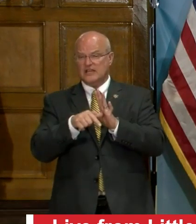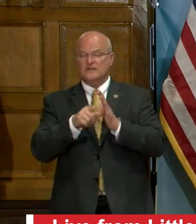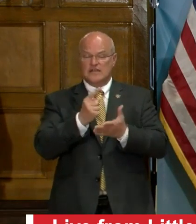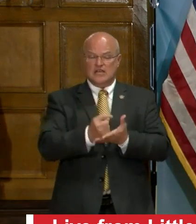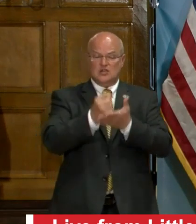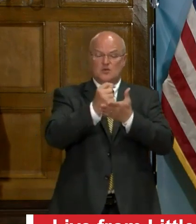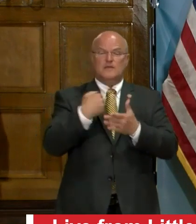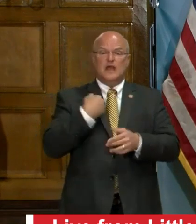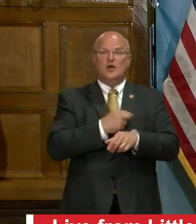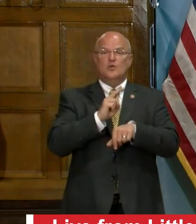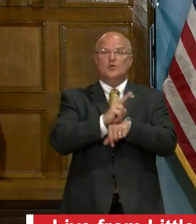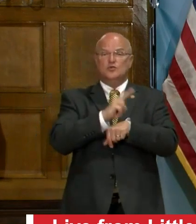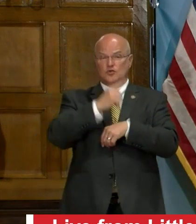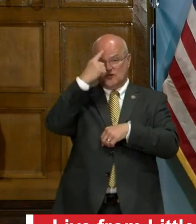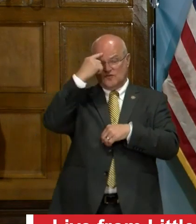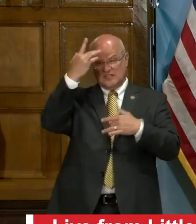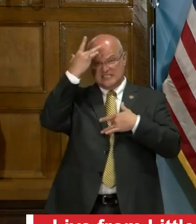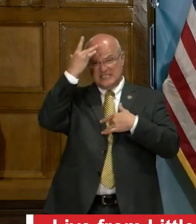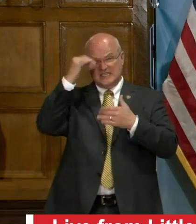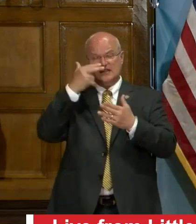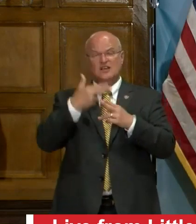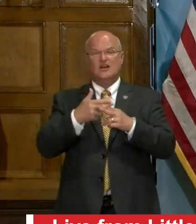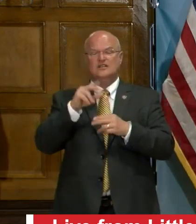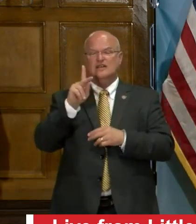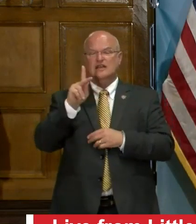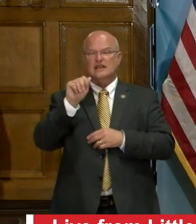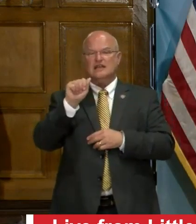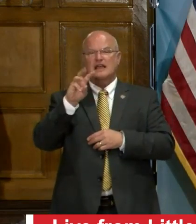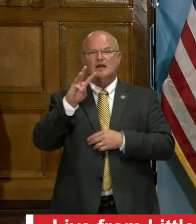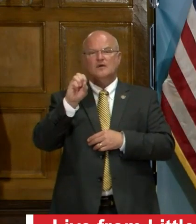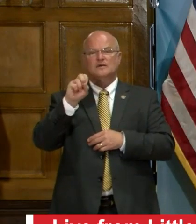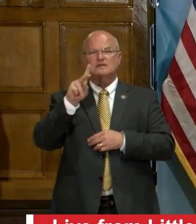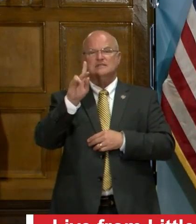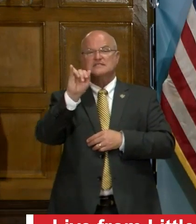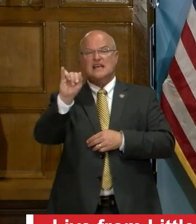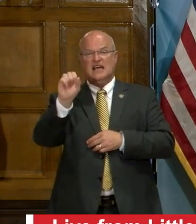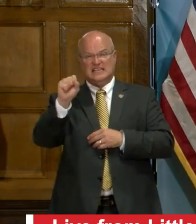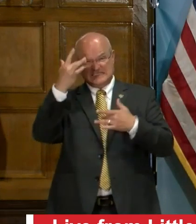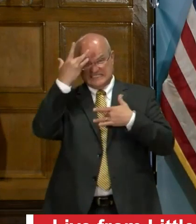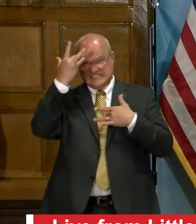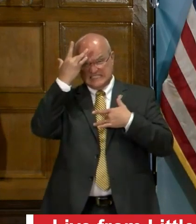the treatment that we use for a disease called Kawasaki's disease, which mimics it very